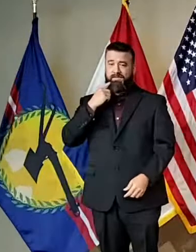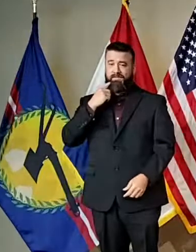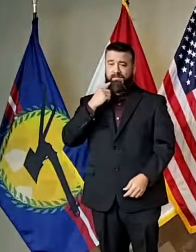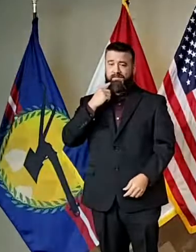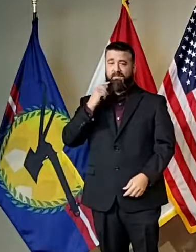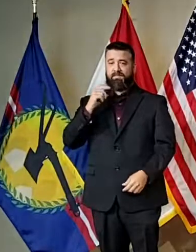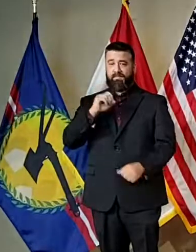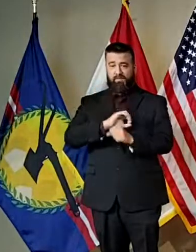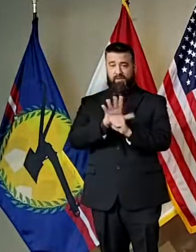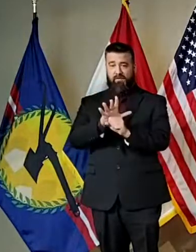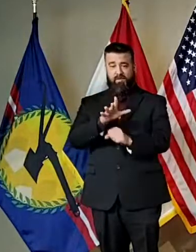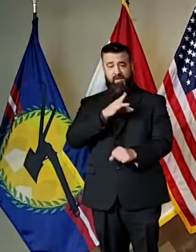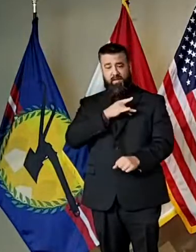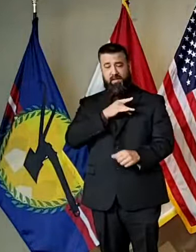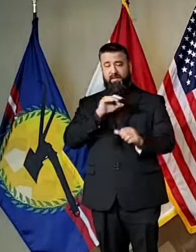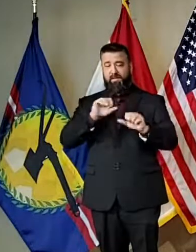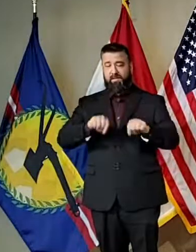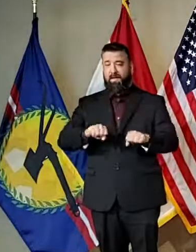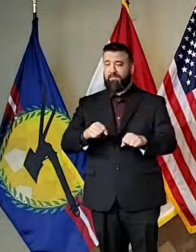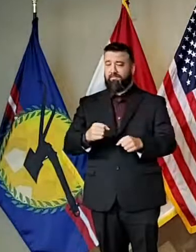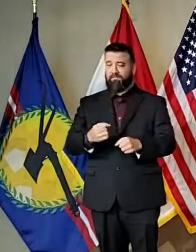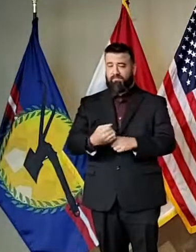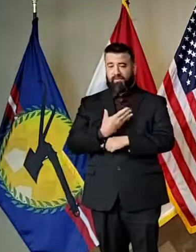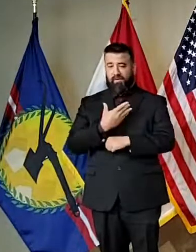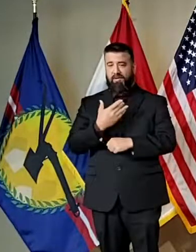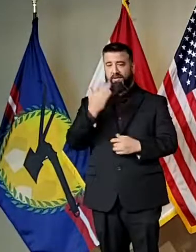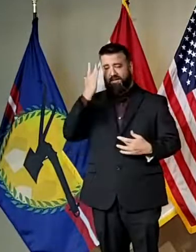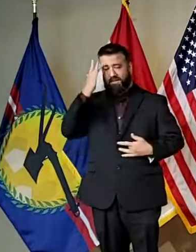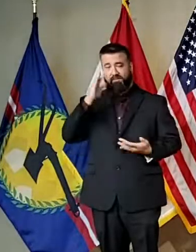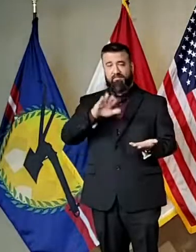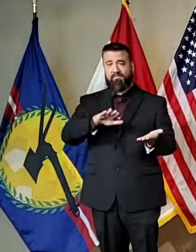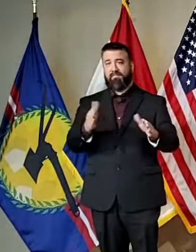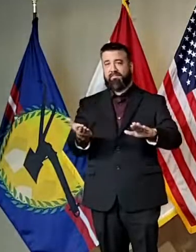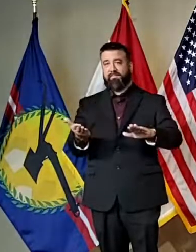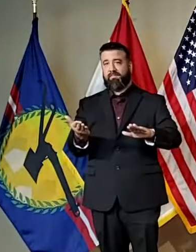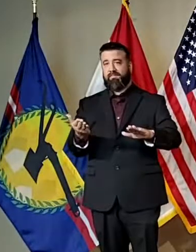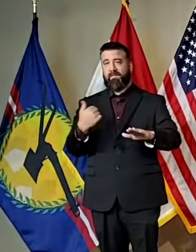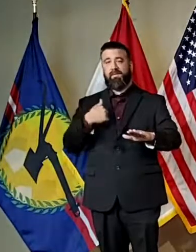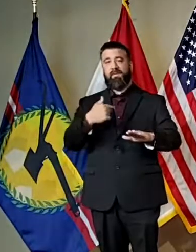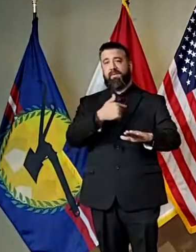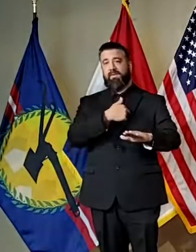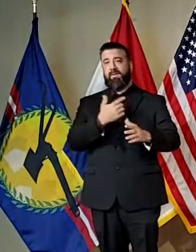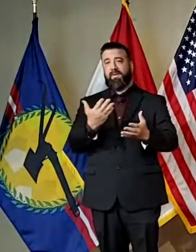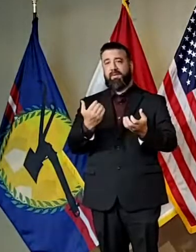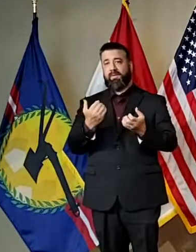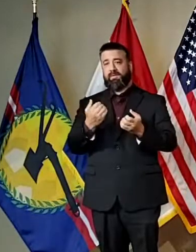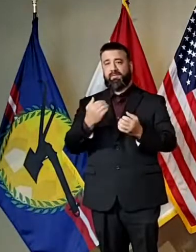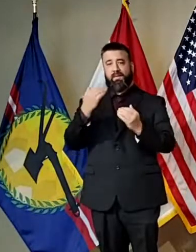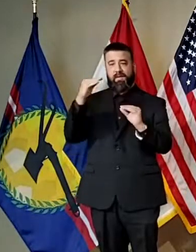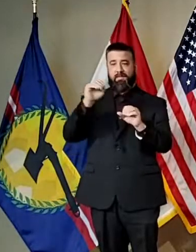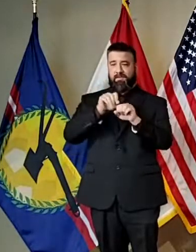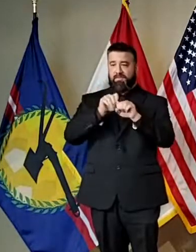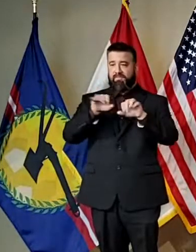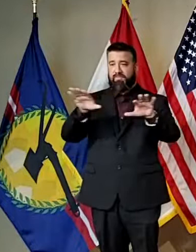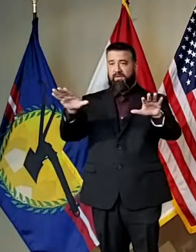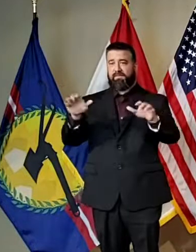serious health consequences and loss of life, and we have to work together as a community to limit that spread as much as possible.